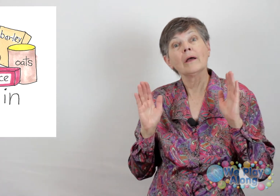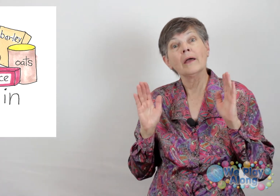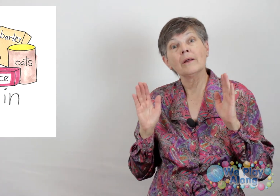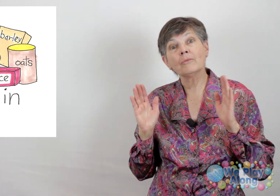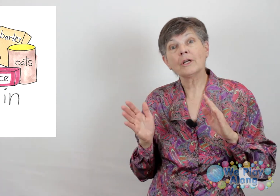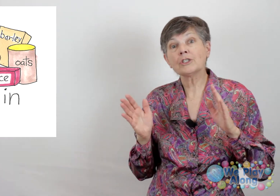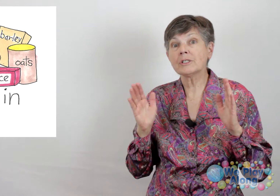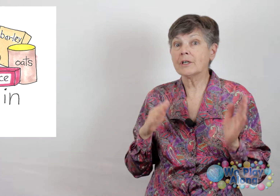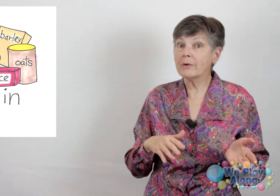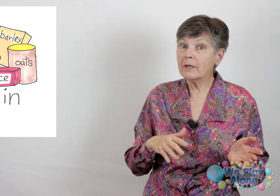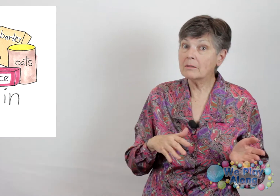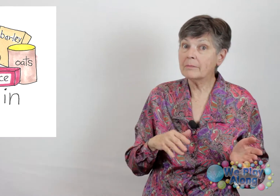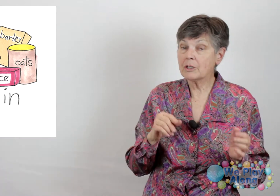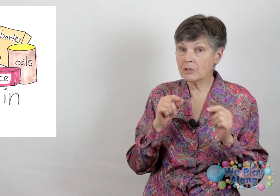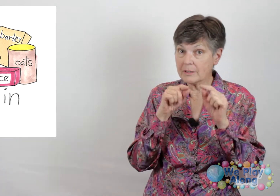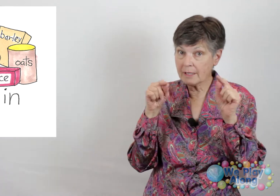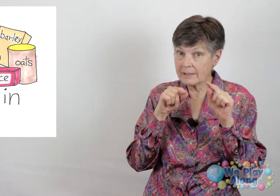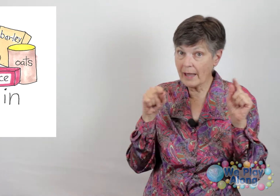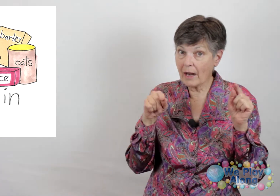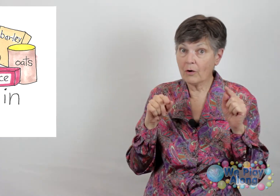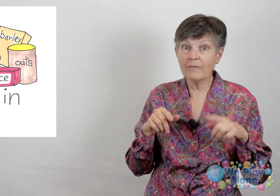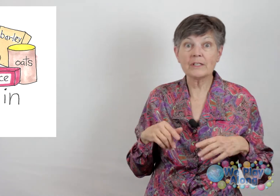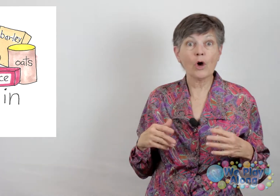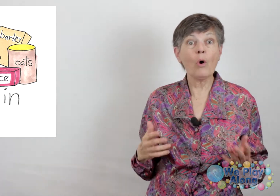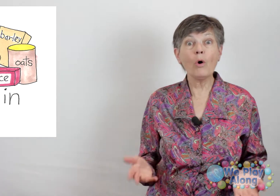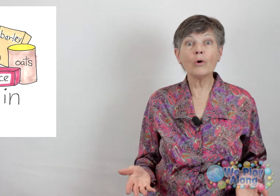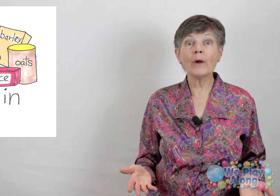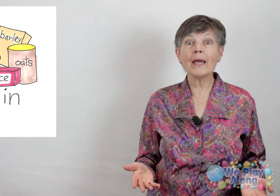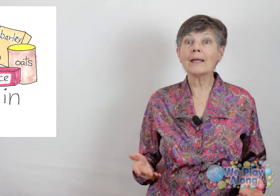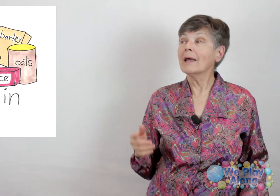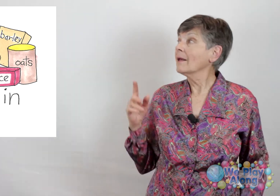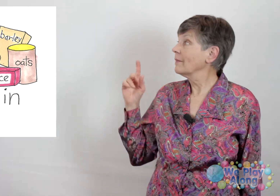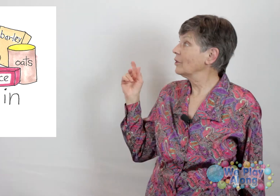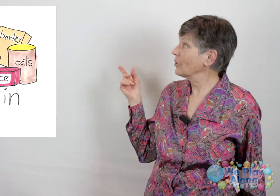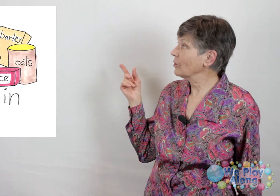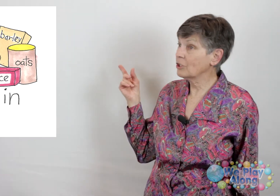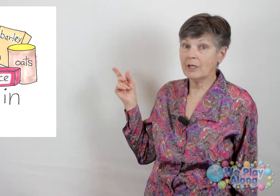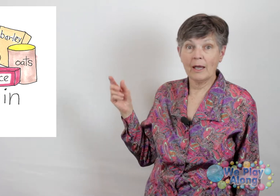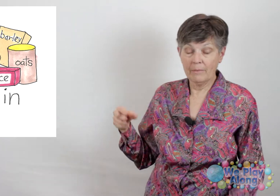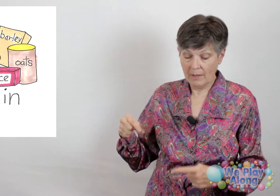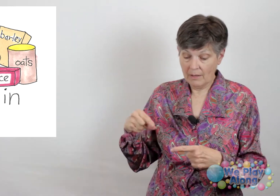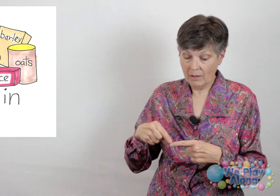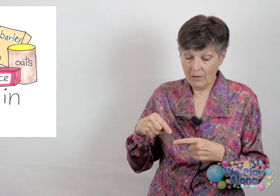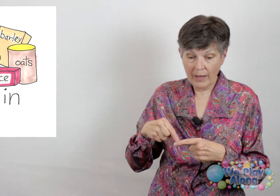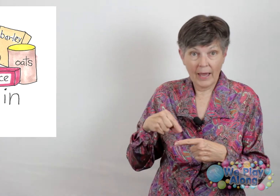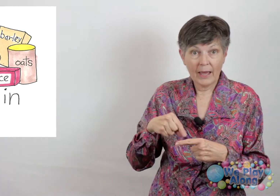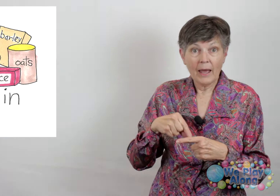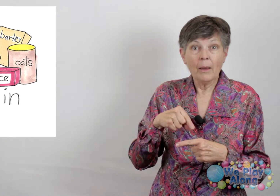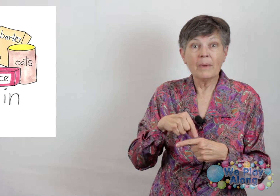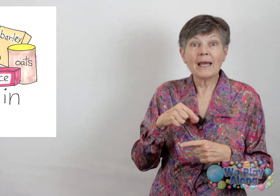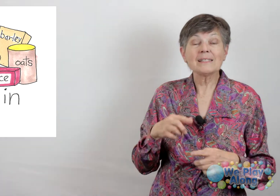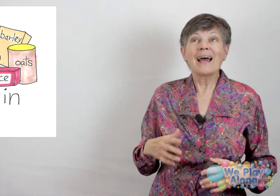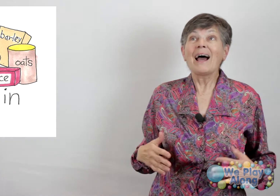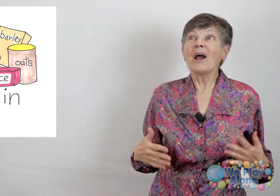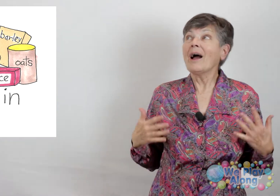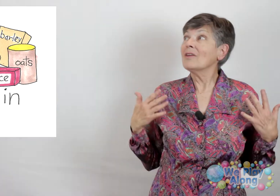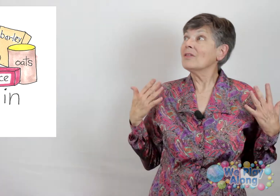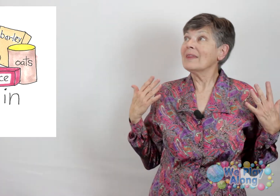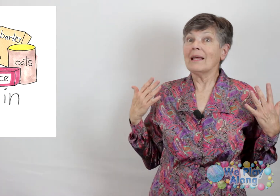an enriched cereal. Make sure it says that. Or if it's a whole grain, then you're in good shape. Okay? Because